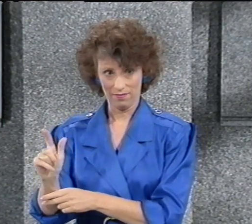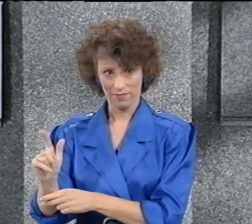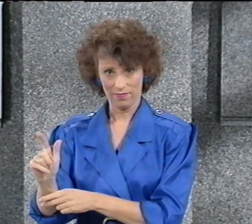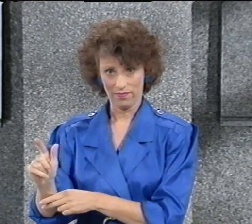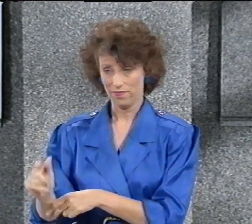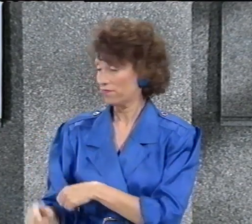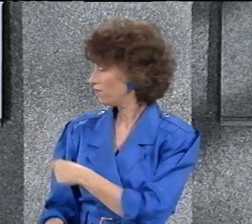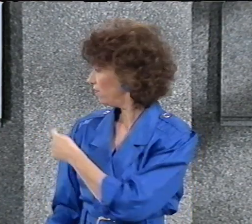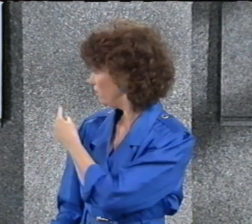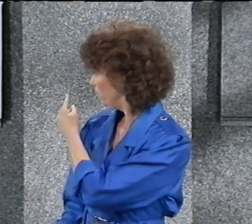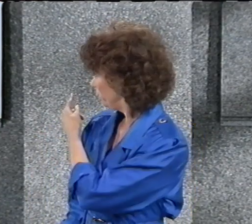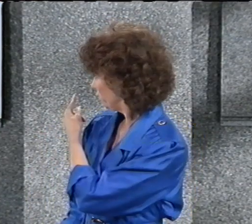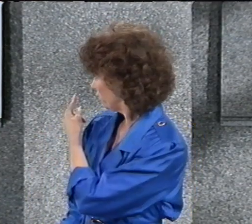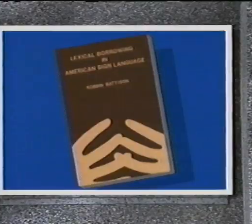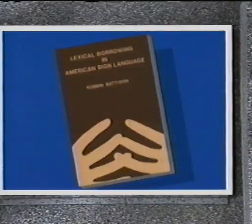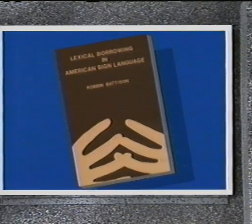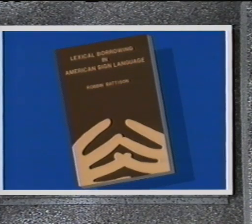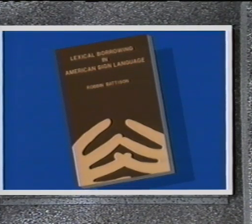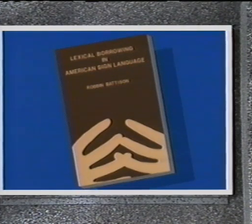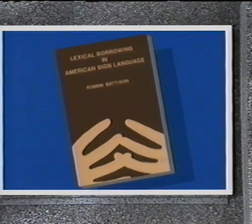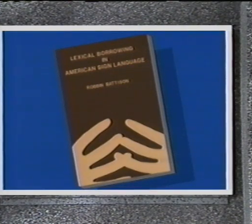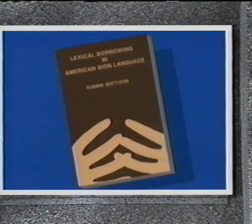American Sign Language.